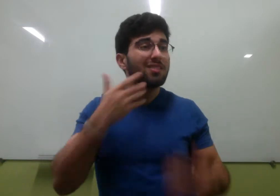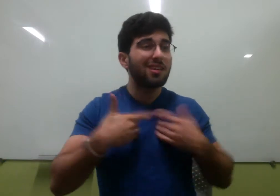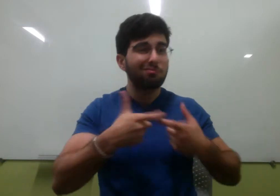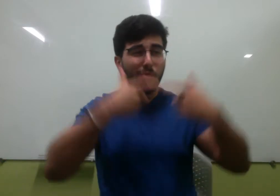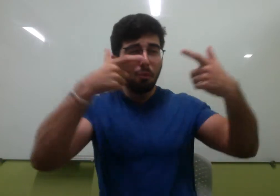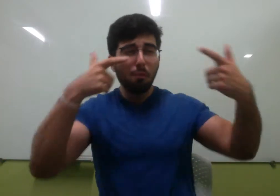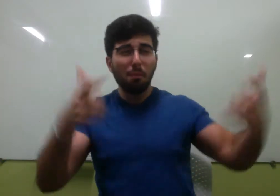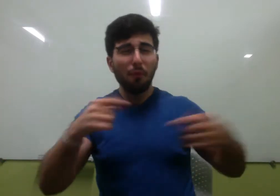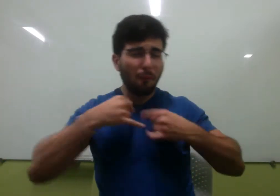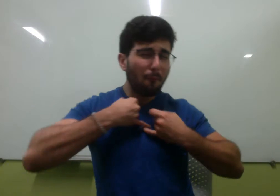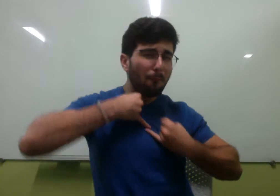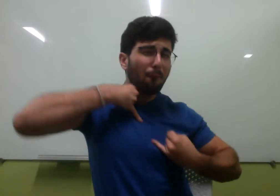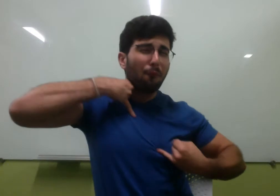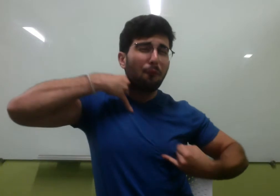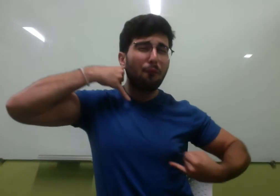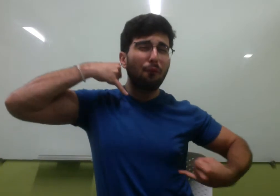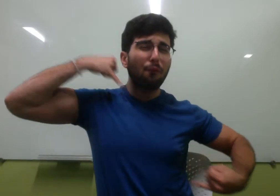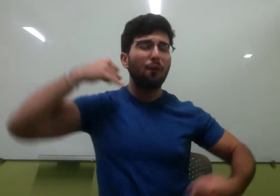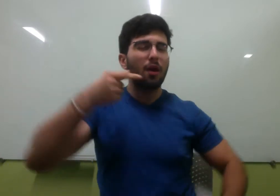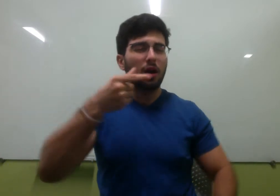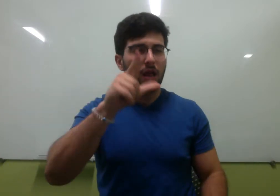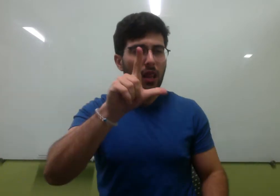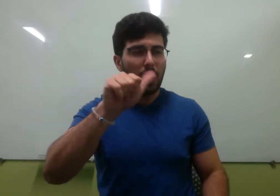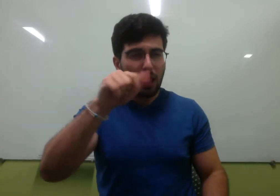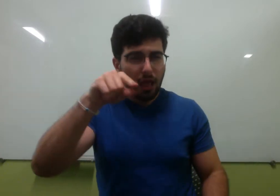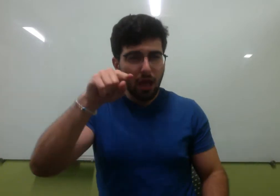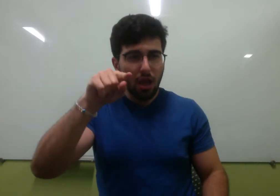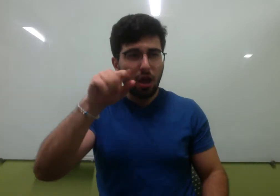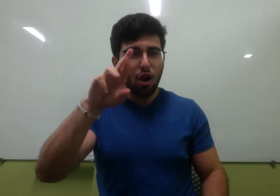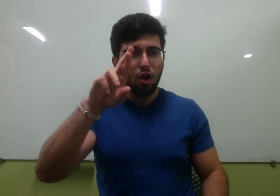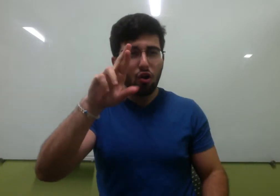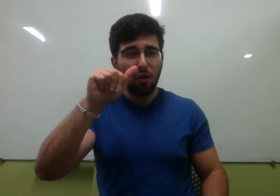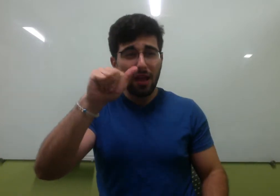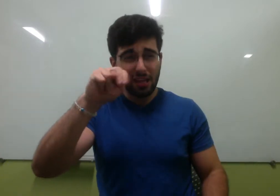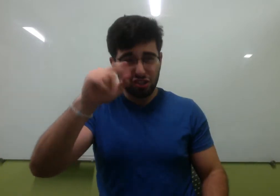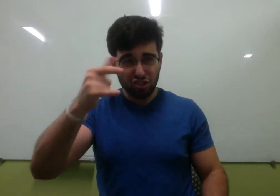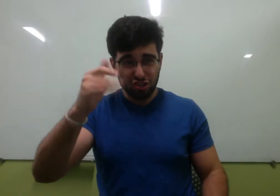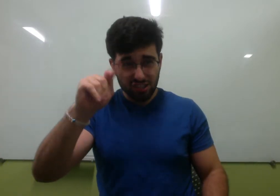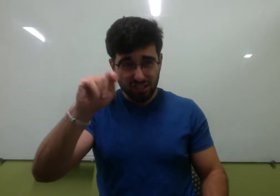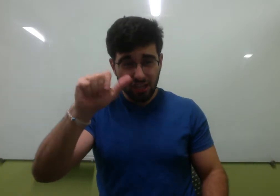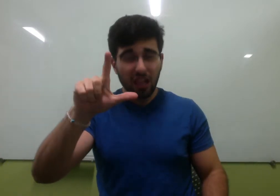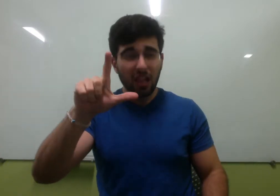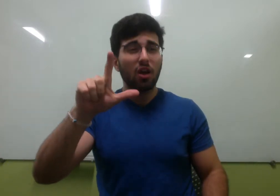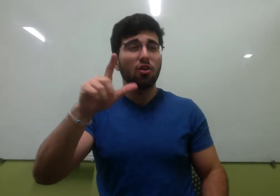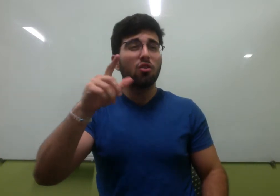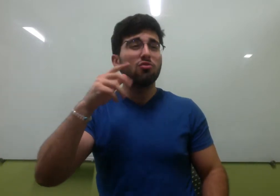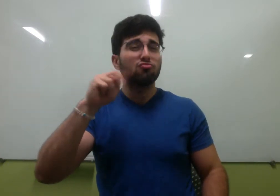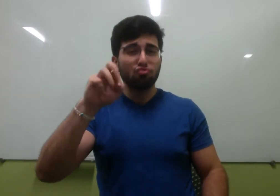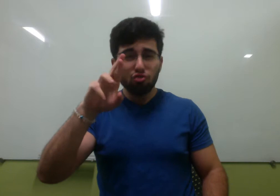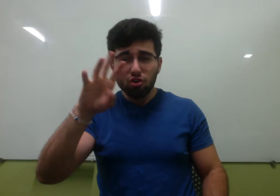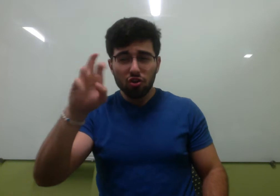then loops back up to the throat. Right, and we have one of those too, and it's actually pointed to as proof that it's evolution,